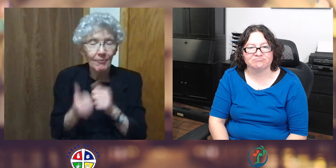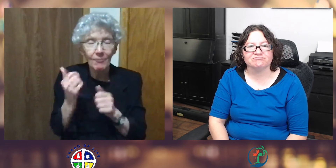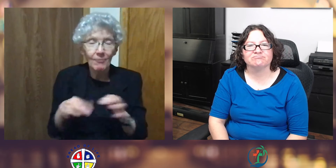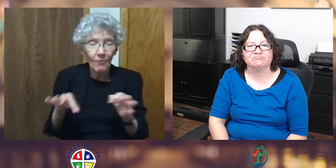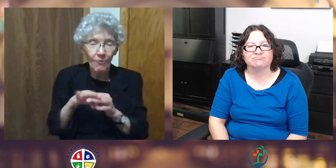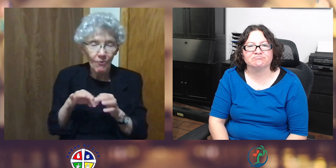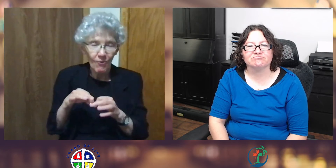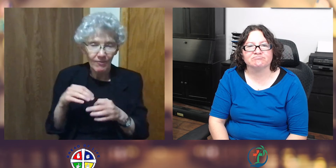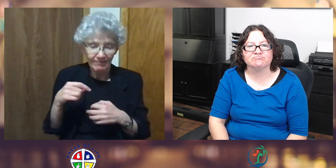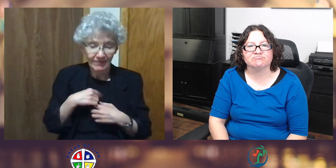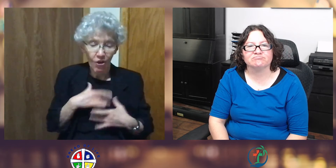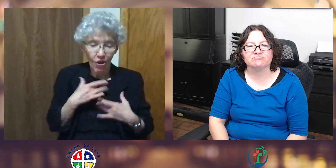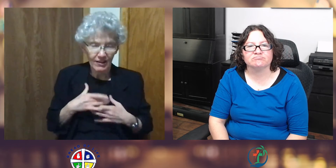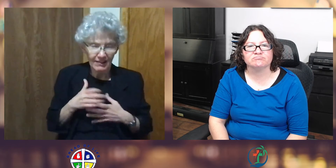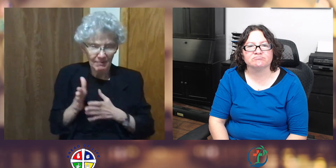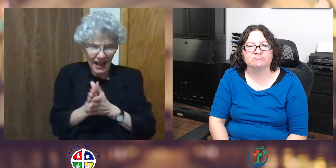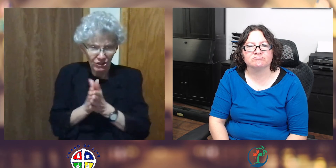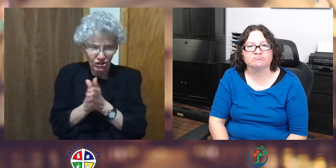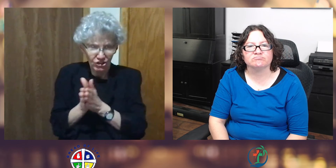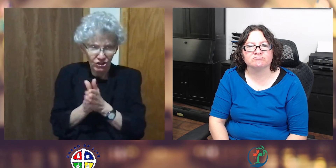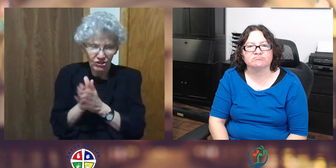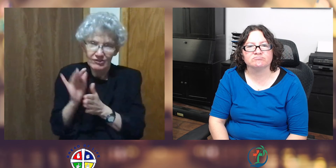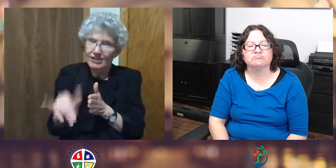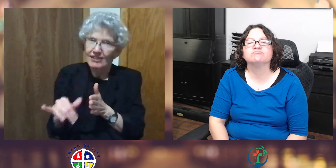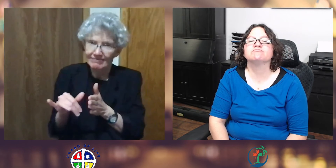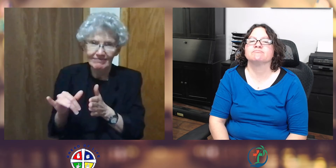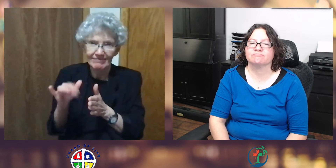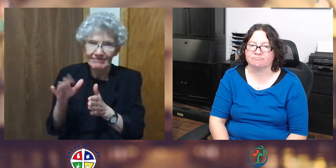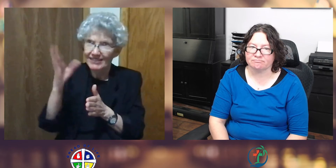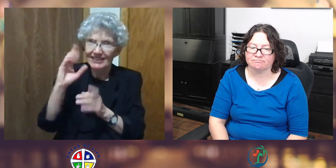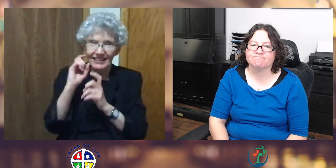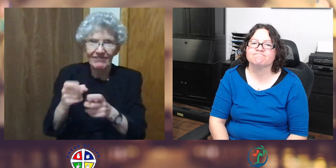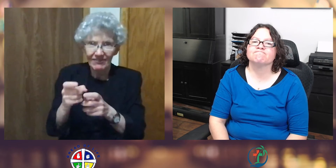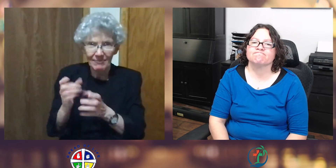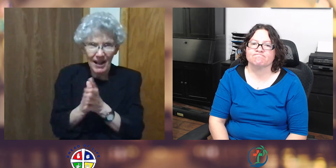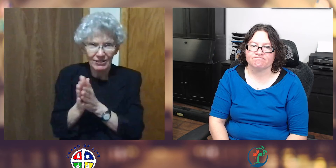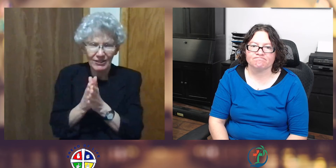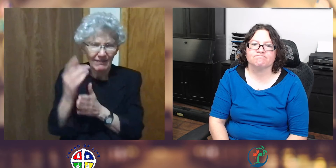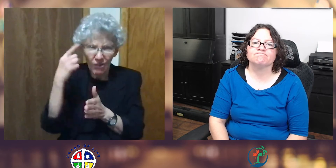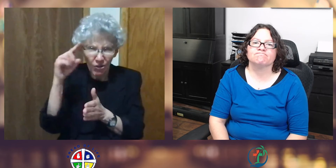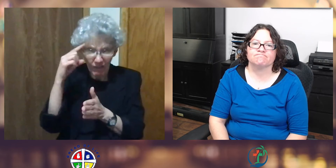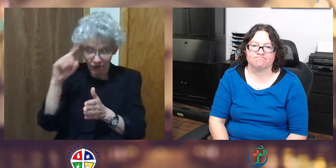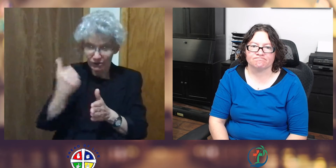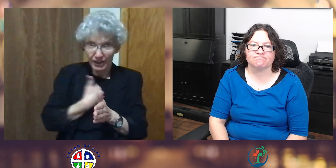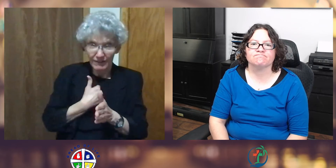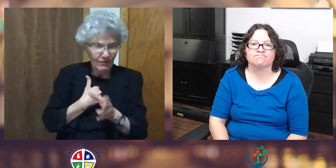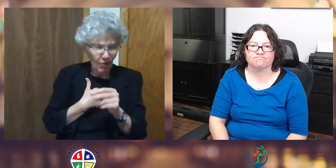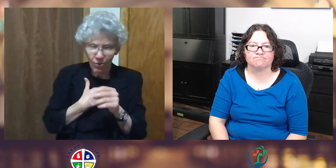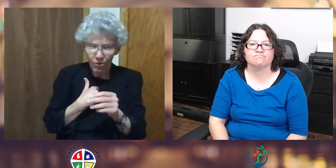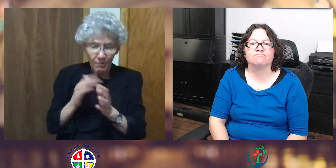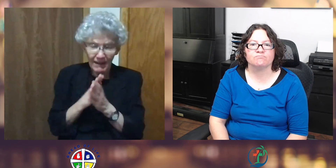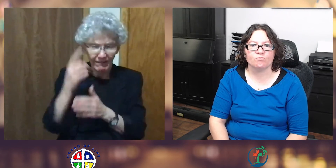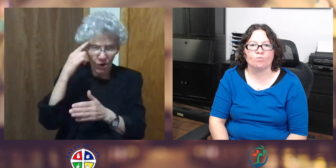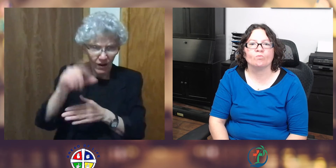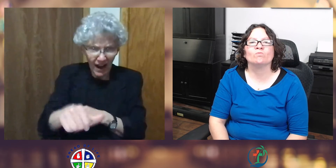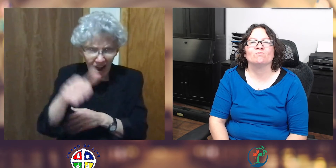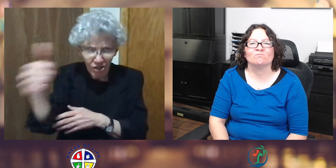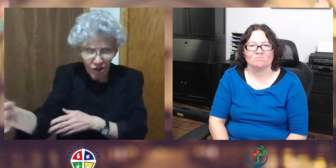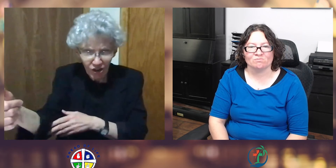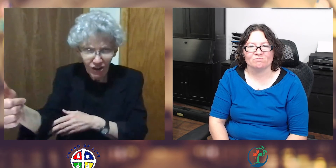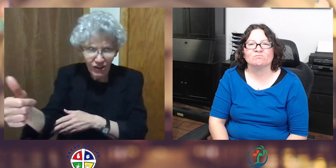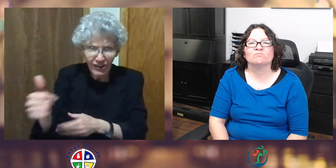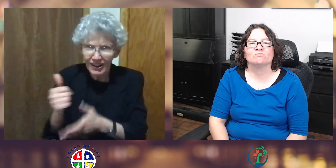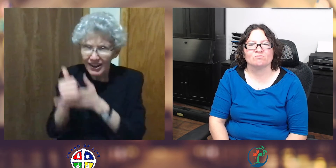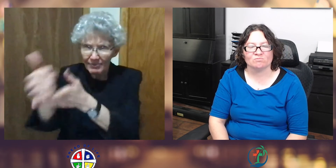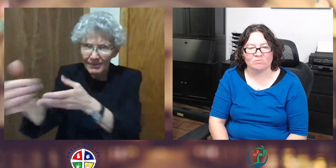confirmed in writing. That's not how the world works. People can twist words however they want. But it's clearly written. Yeah, I bet as clear as the last time I saw you writing